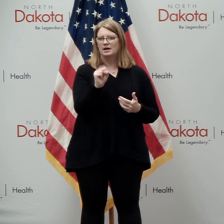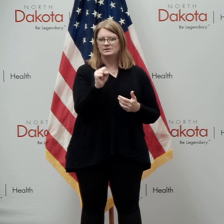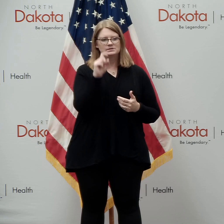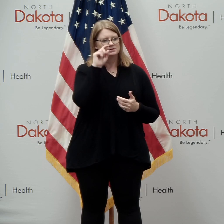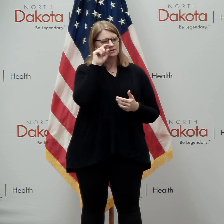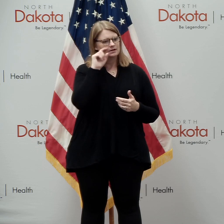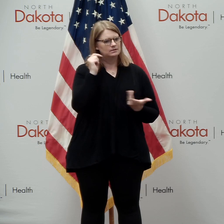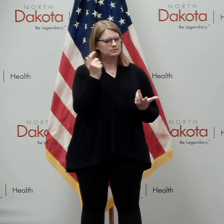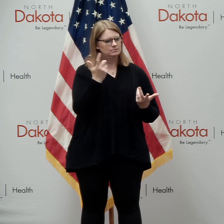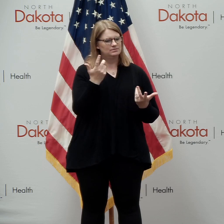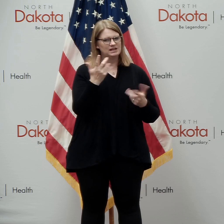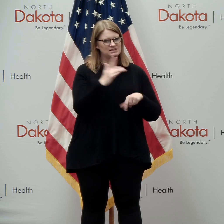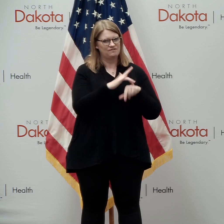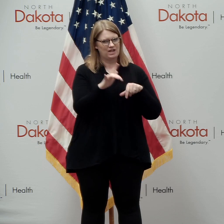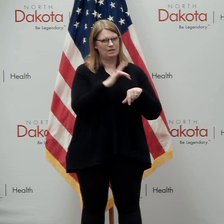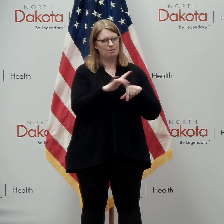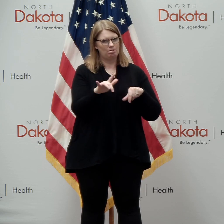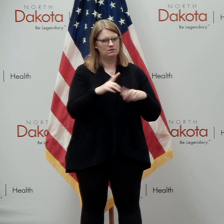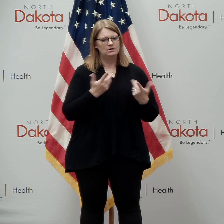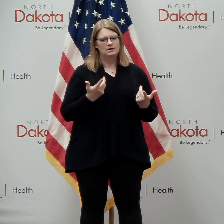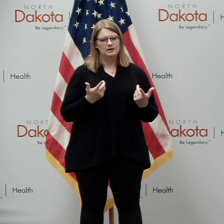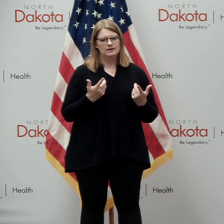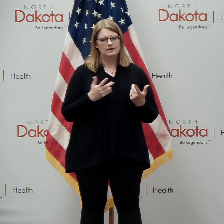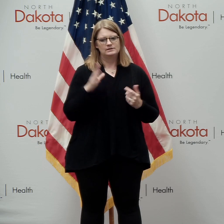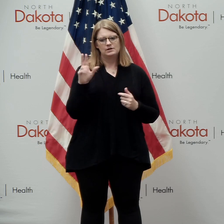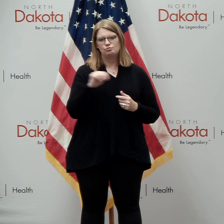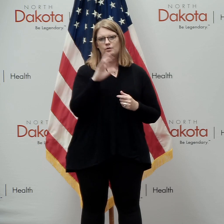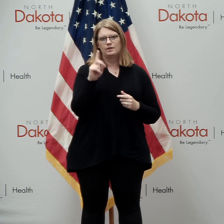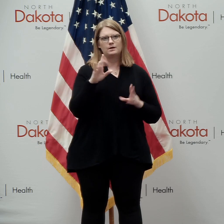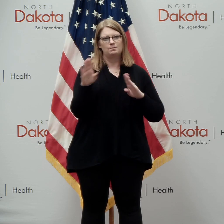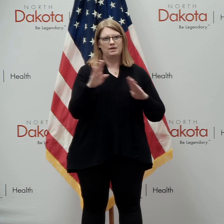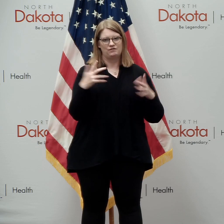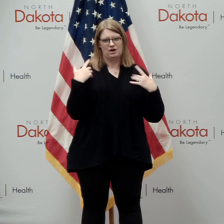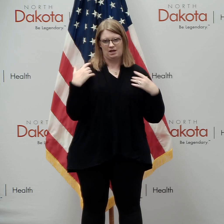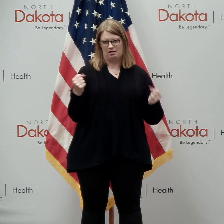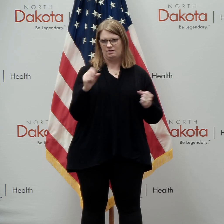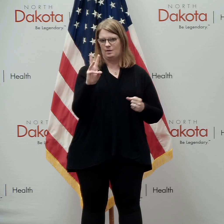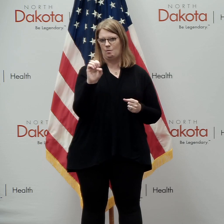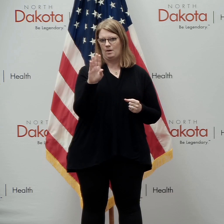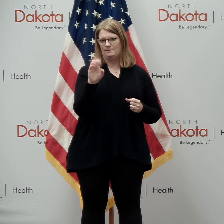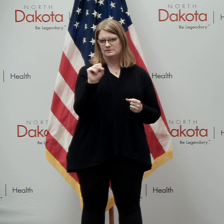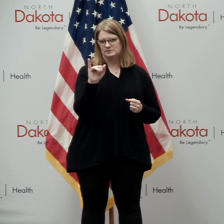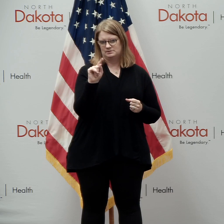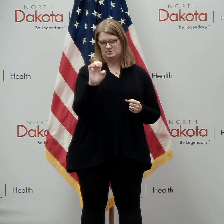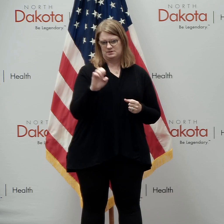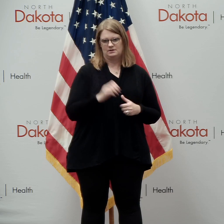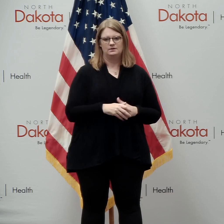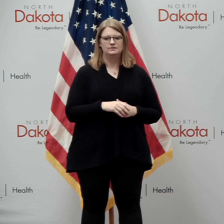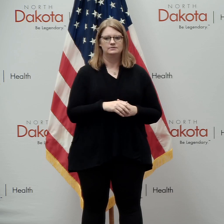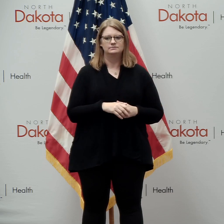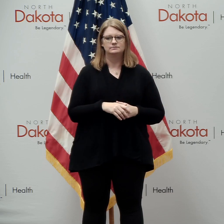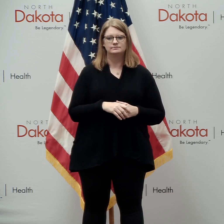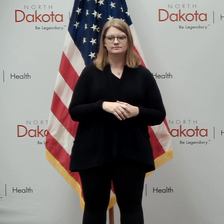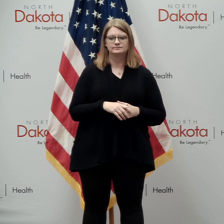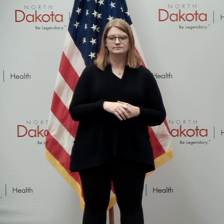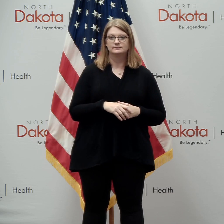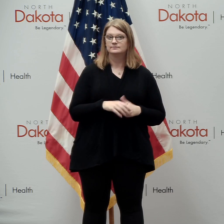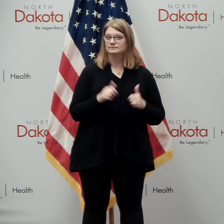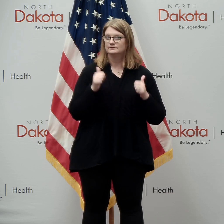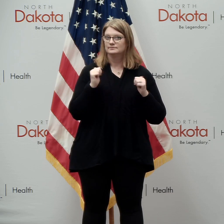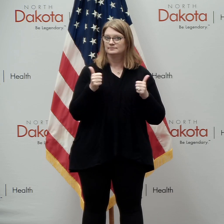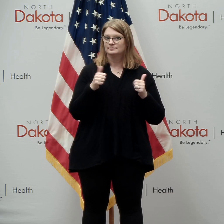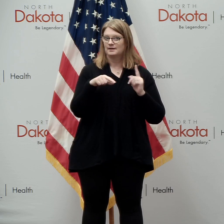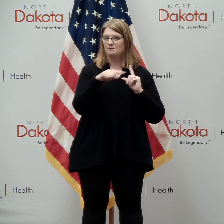talk lines that we have available. And again, you can find those at the North Dakota Behavioral Health website. On the good news is our